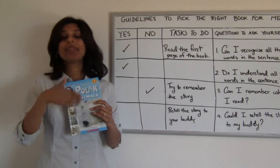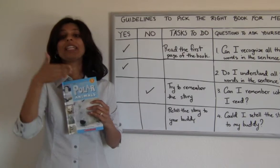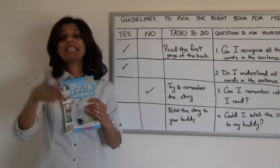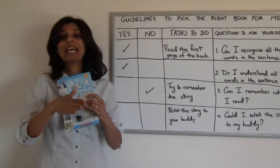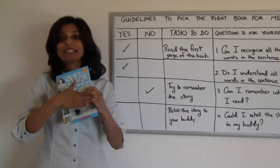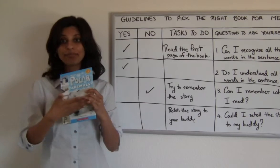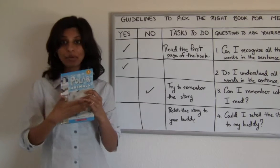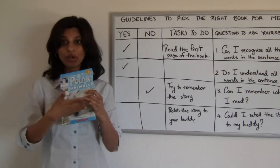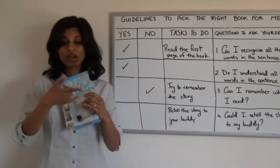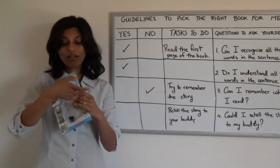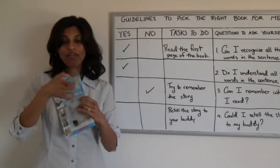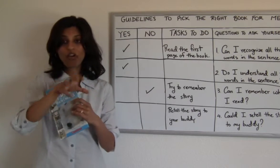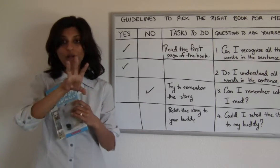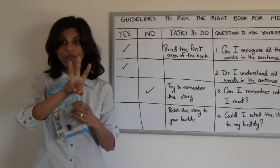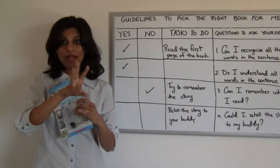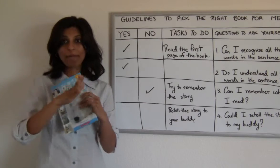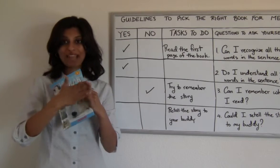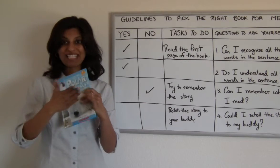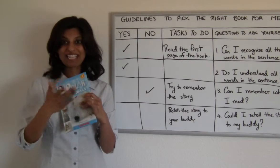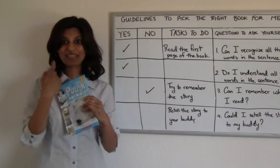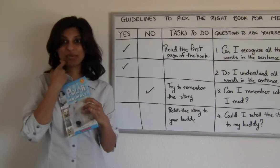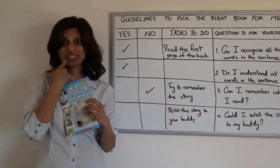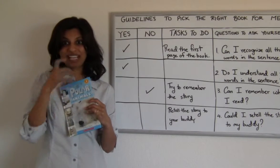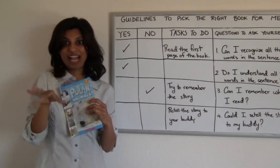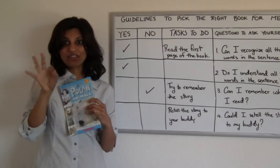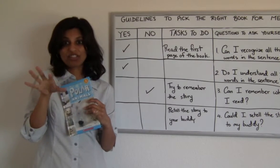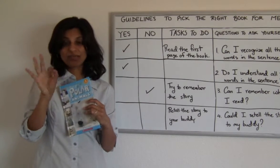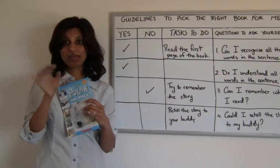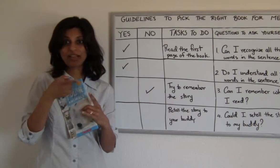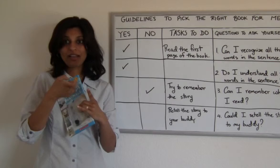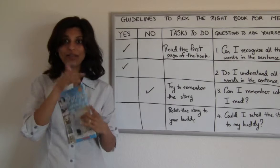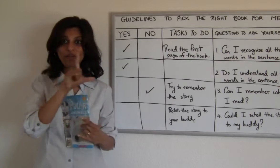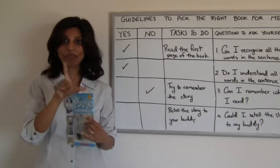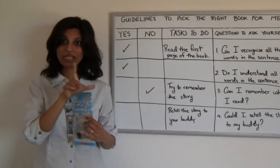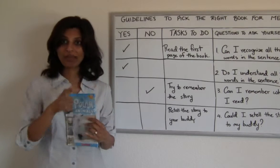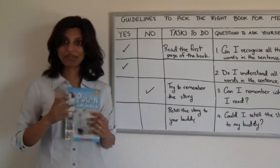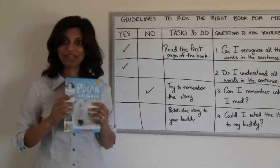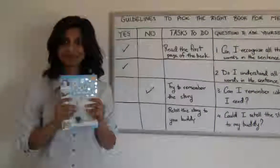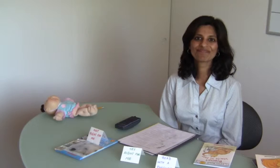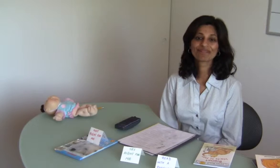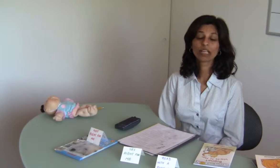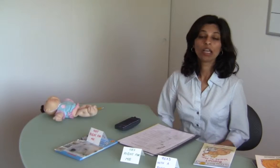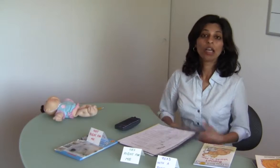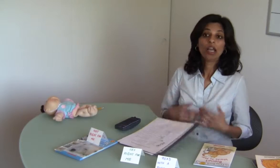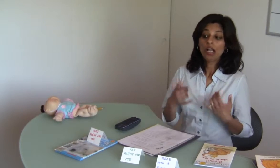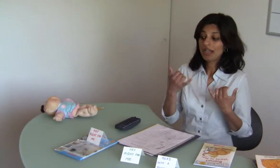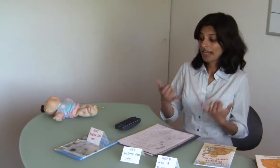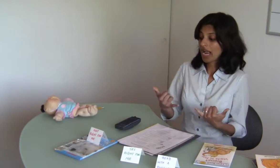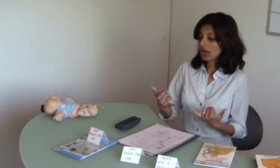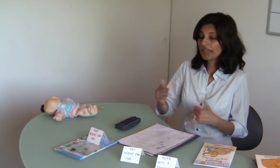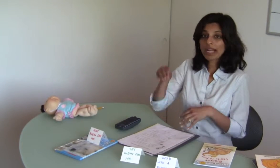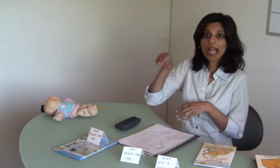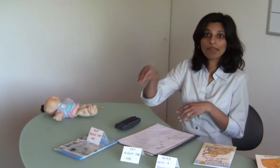the next book from my 6 books that I just picked from the library. Now that I